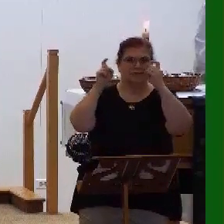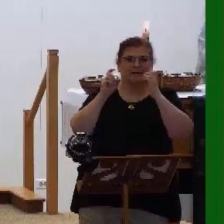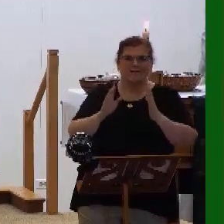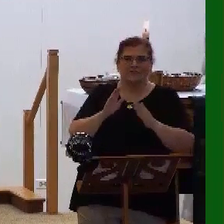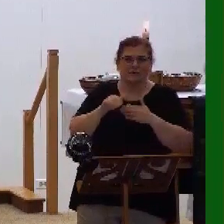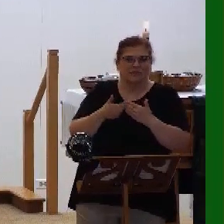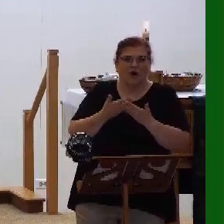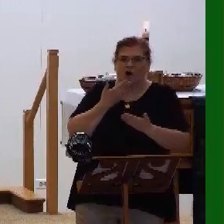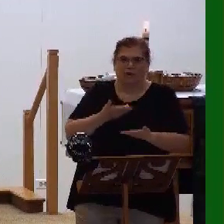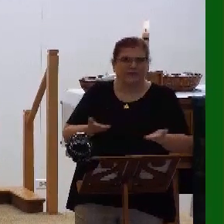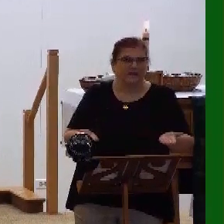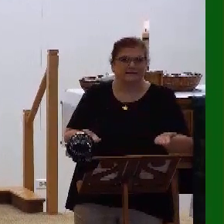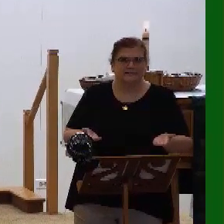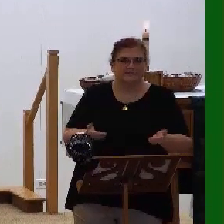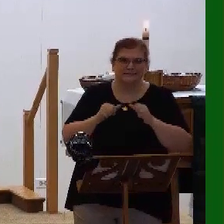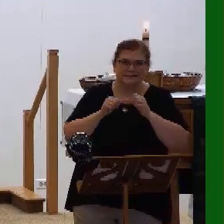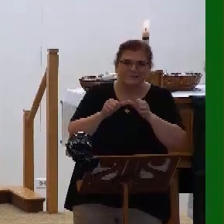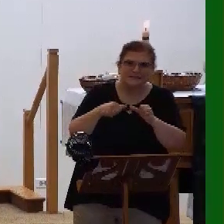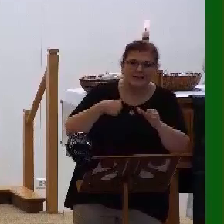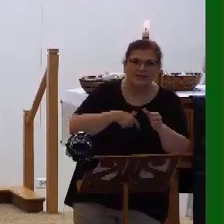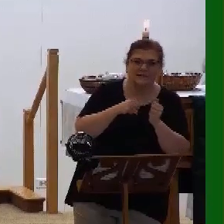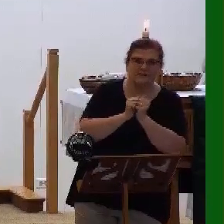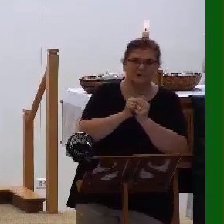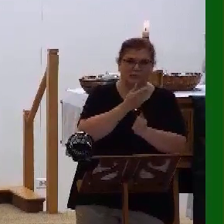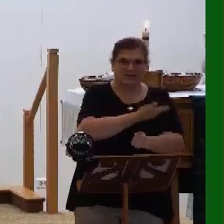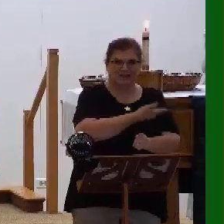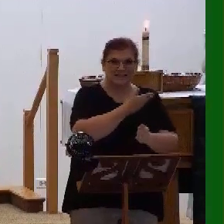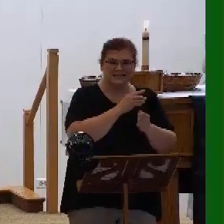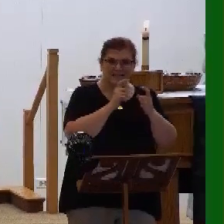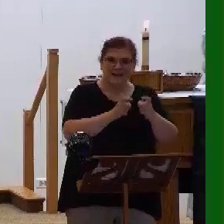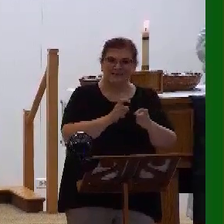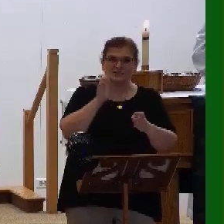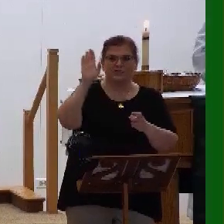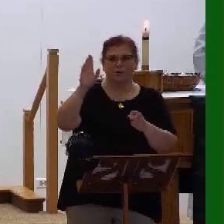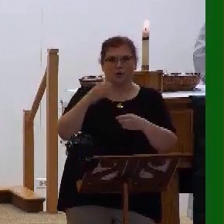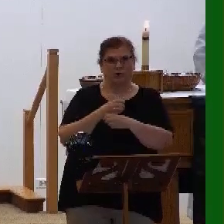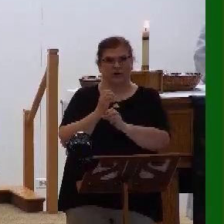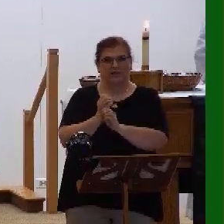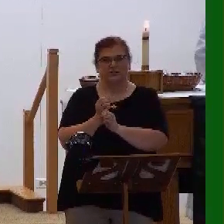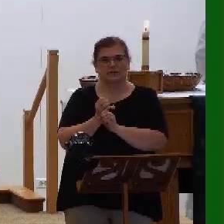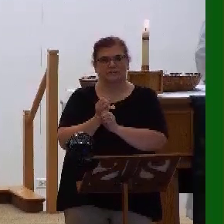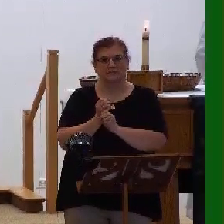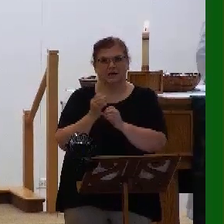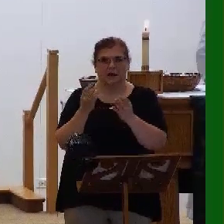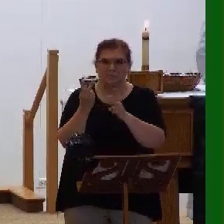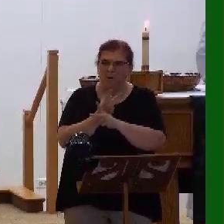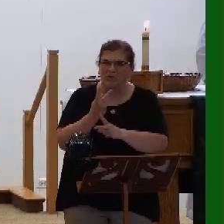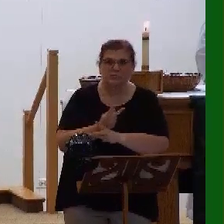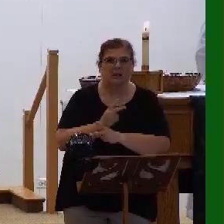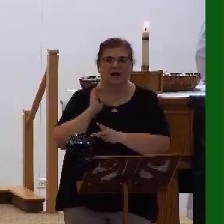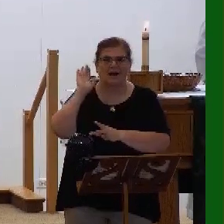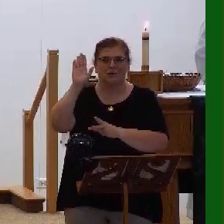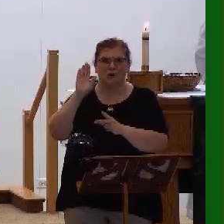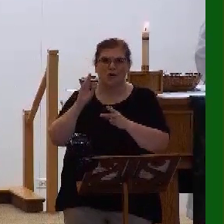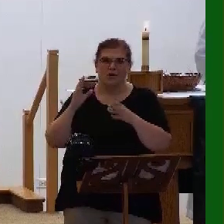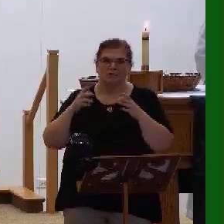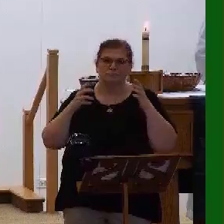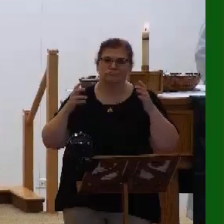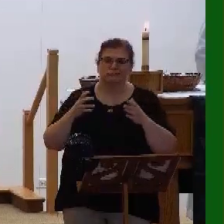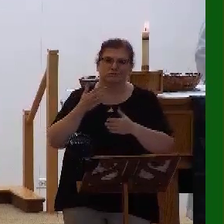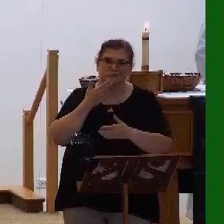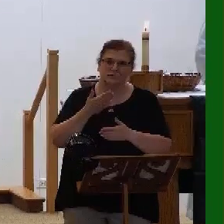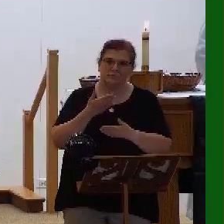good things. Sustain us with these gifts of your creation and multiply your graciousness in